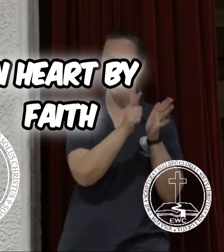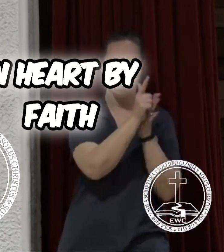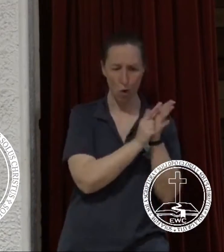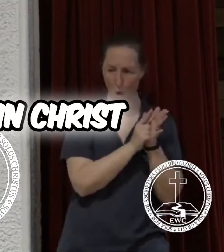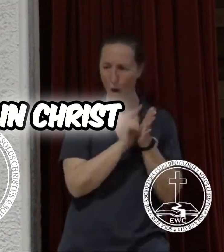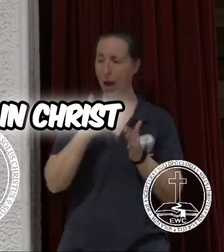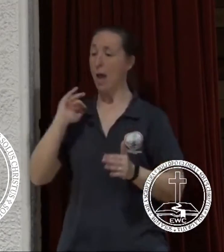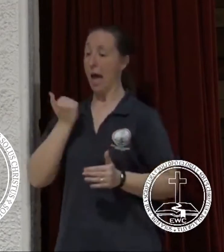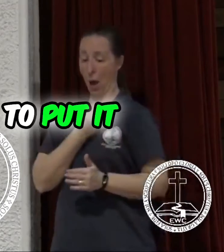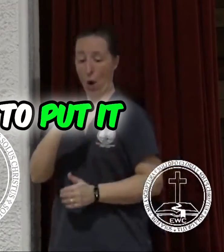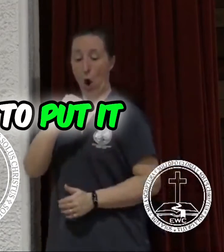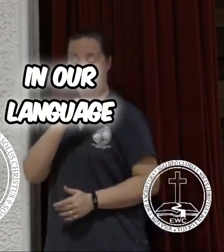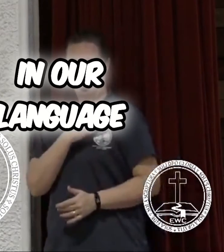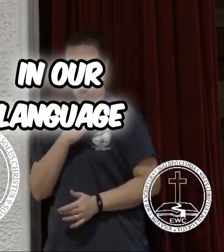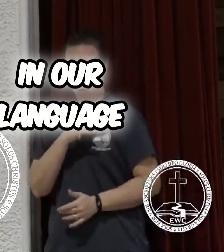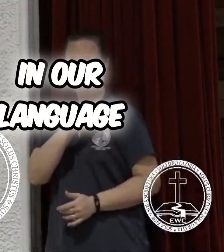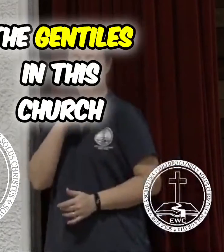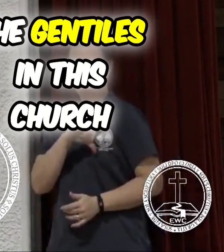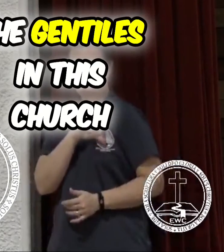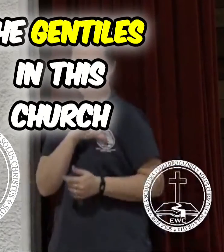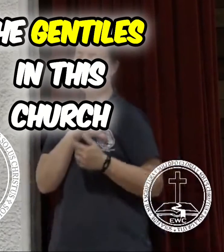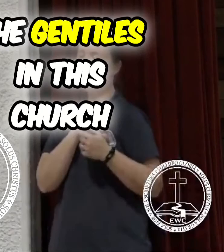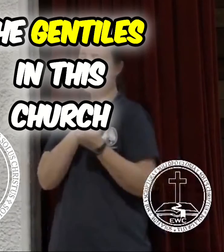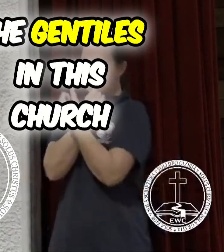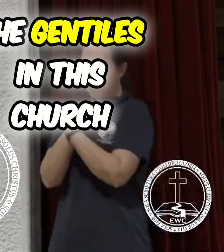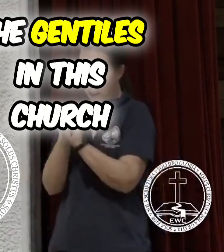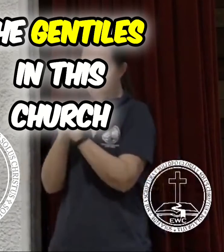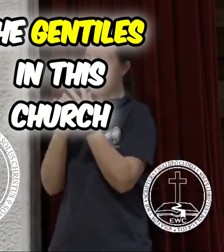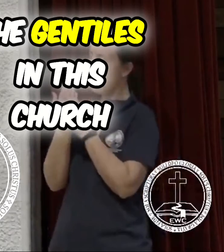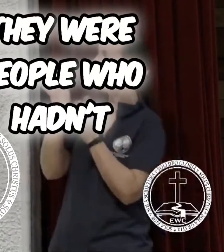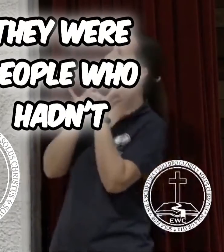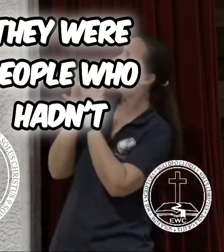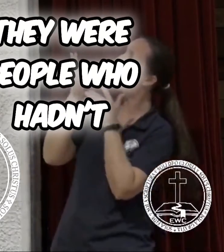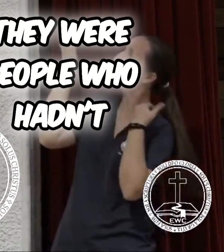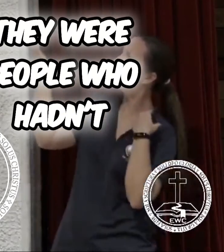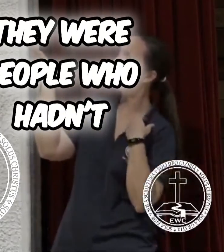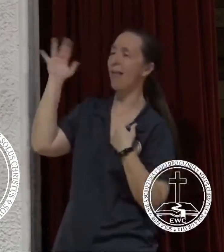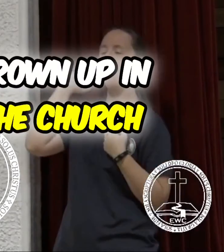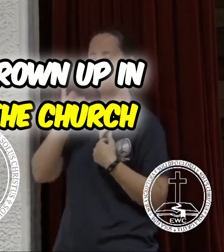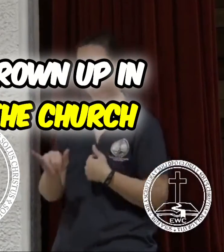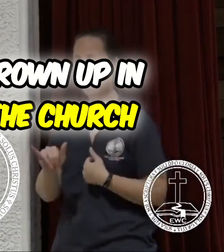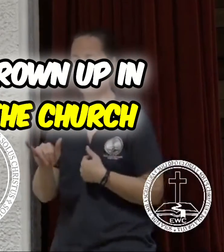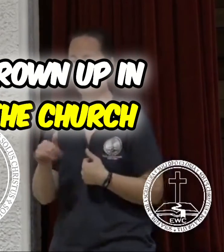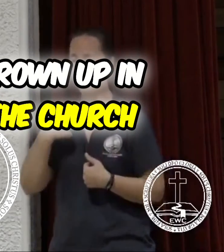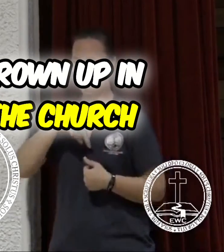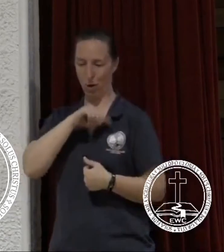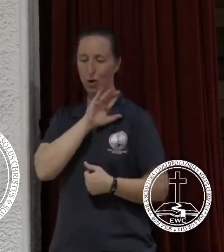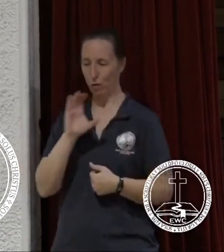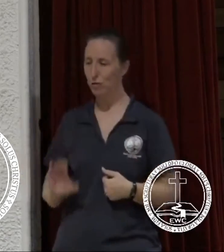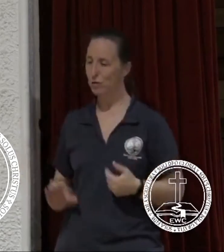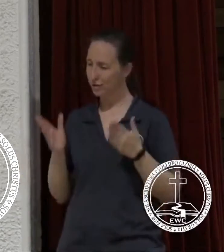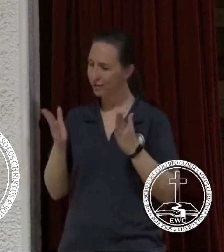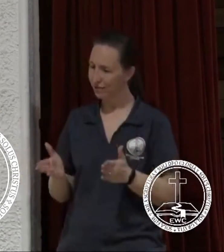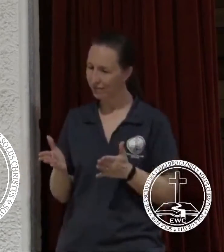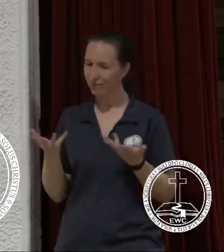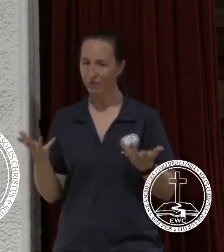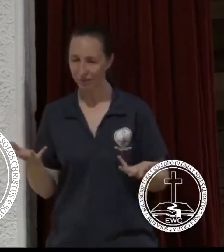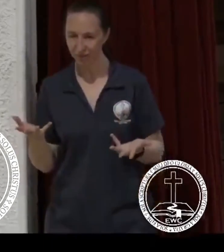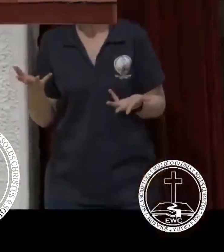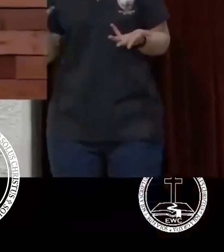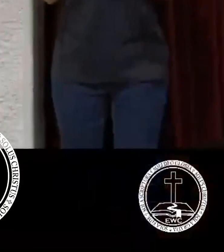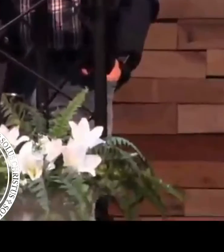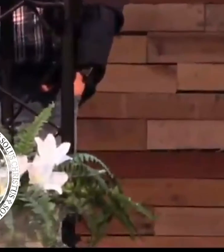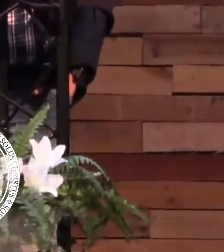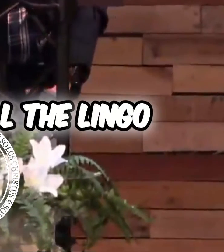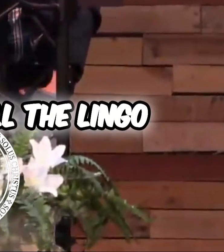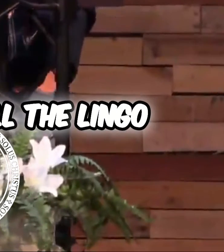by faith in Christ. To put it in our language, the Gentiles in this church, they were people who hadn't grown up in the church. They